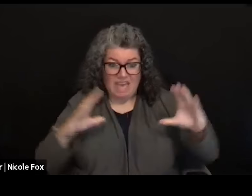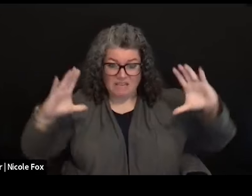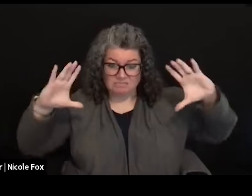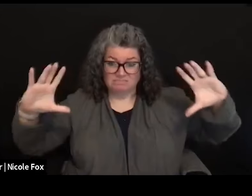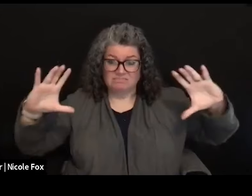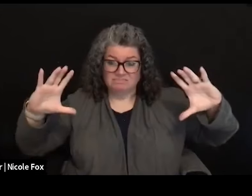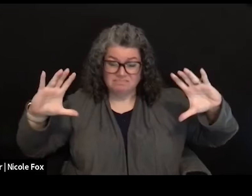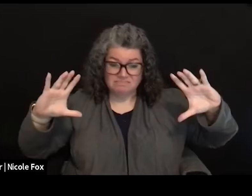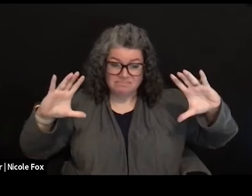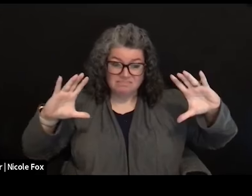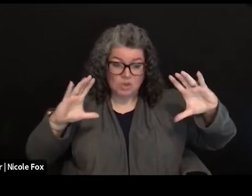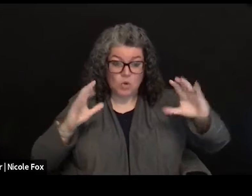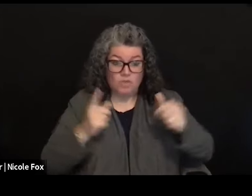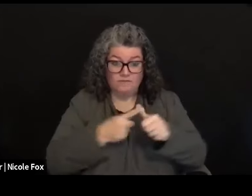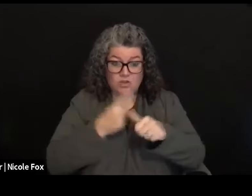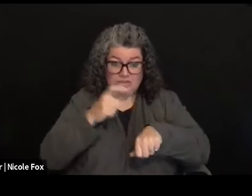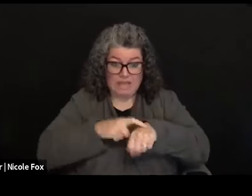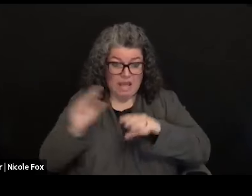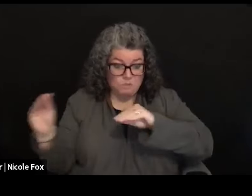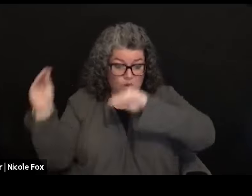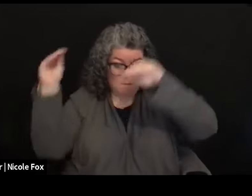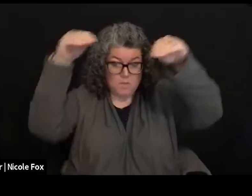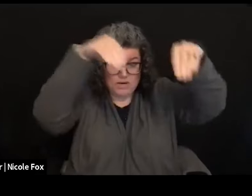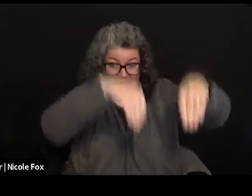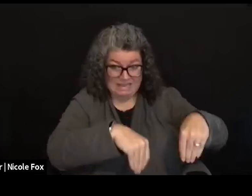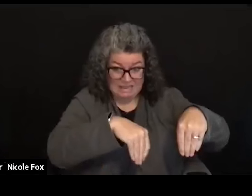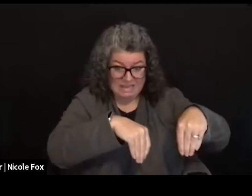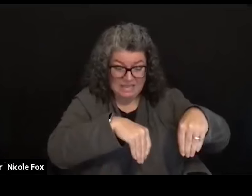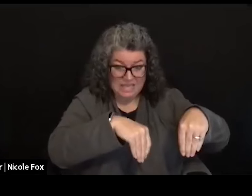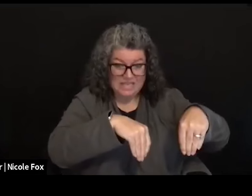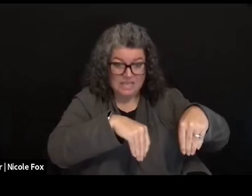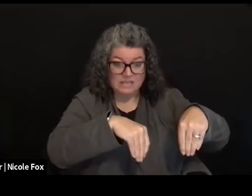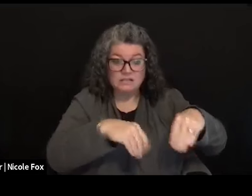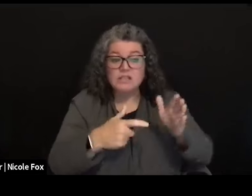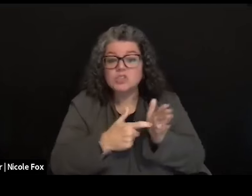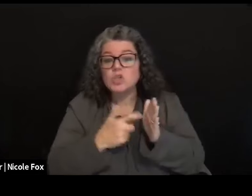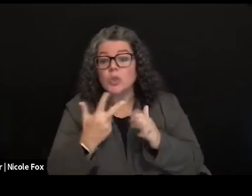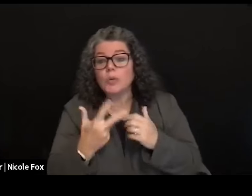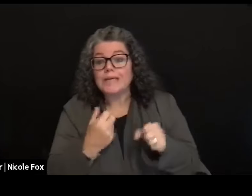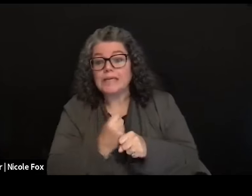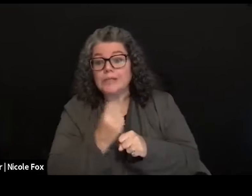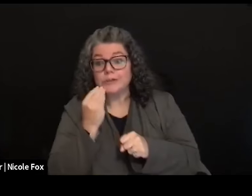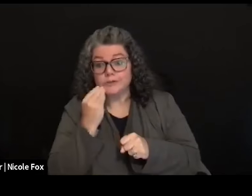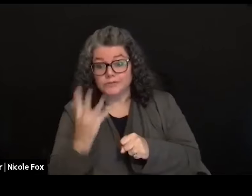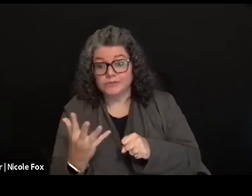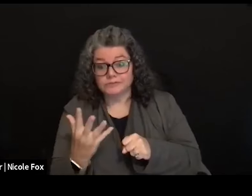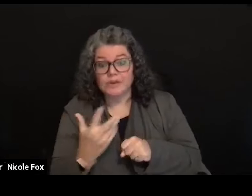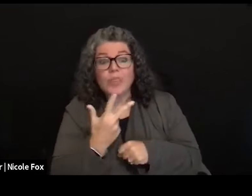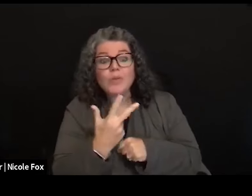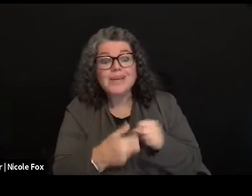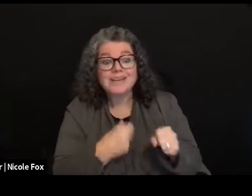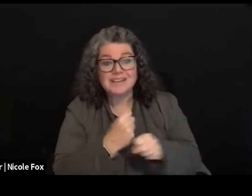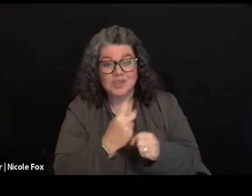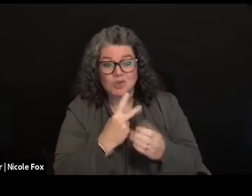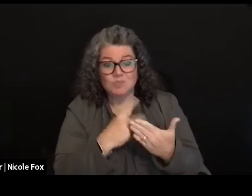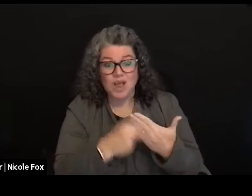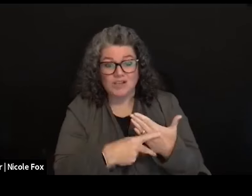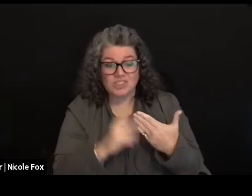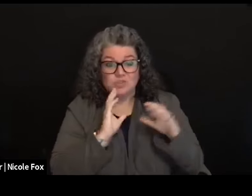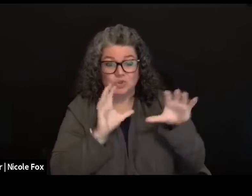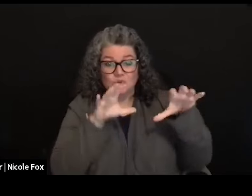So when we put it in the first time as redundancy, that took 3 years. That was a 3-year project for all that to